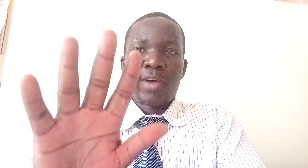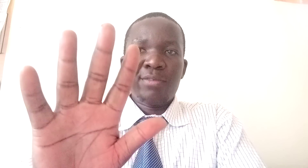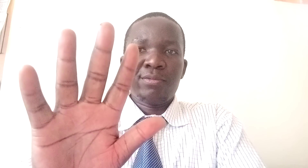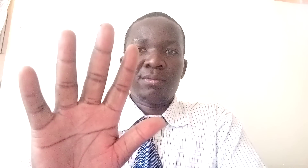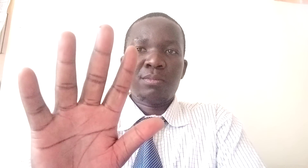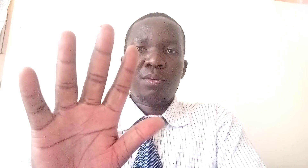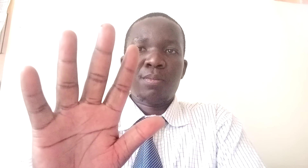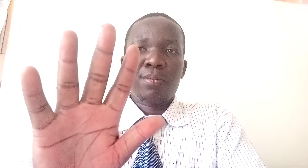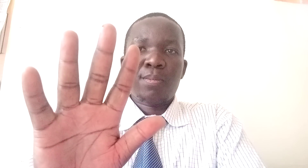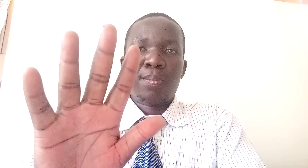5.